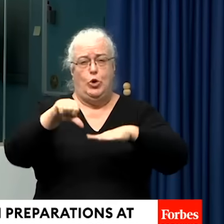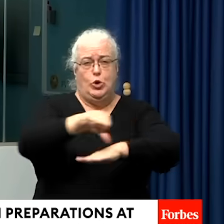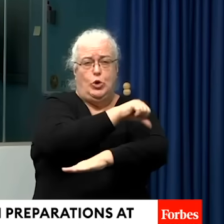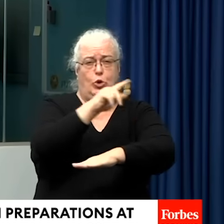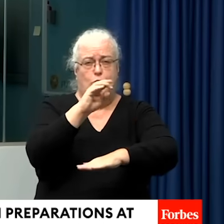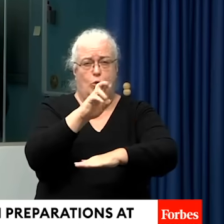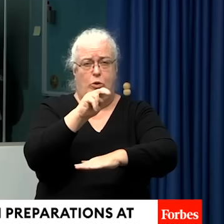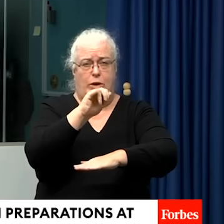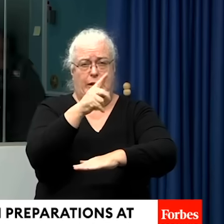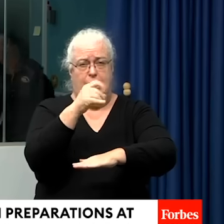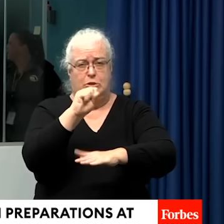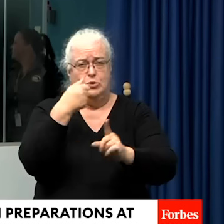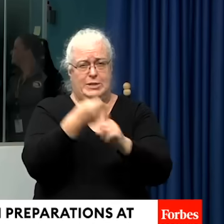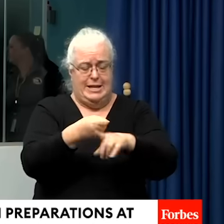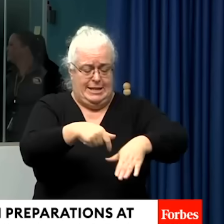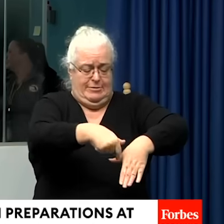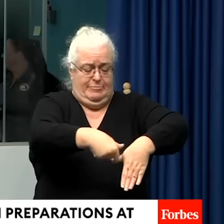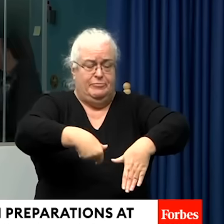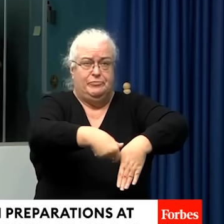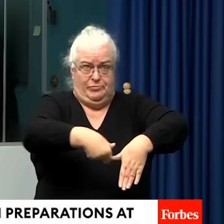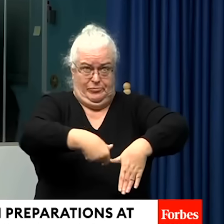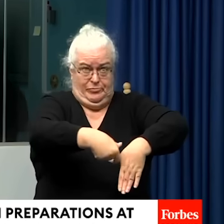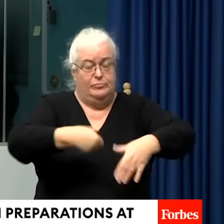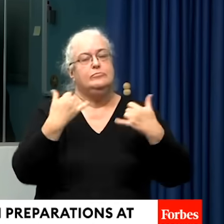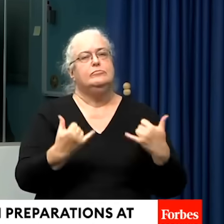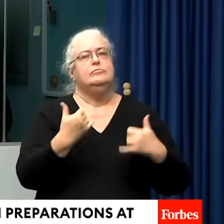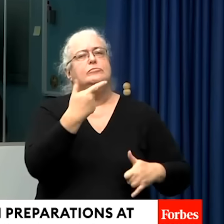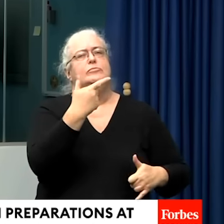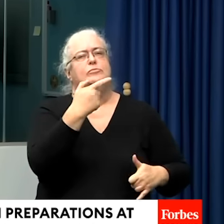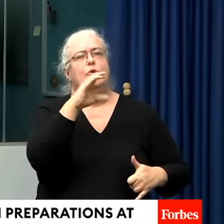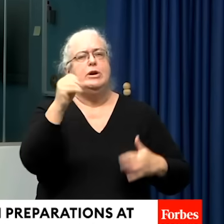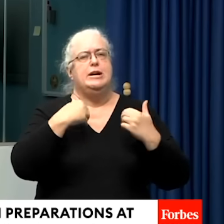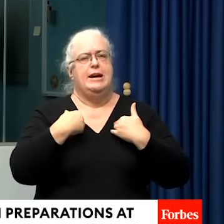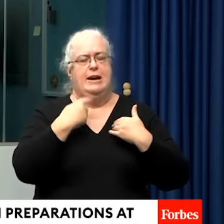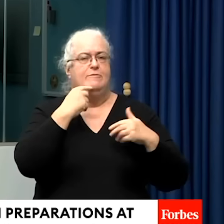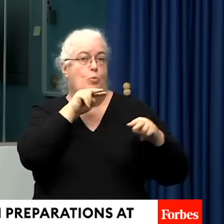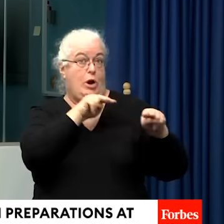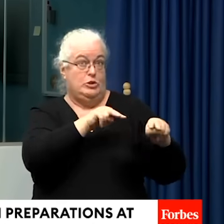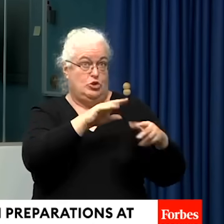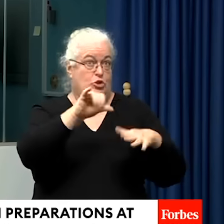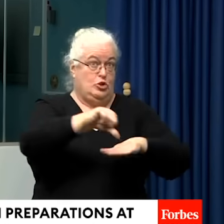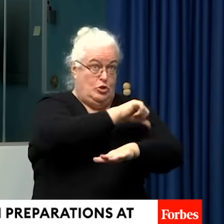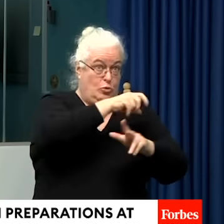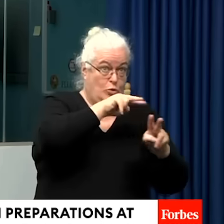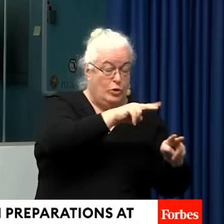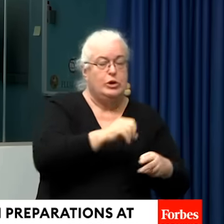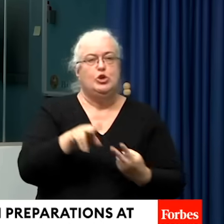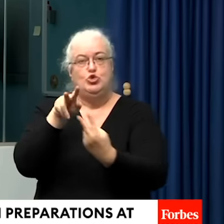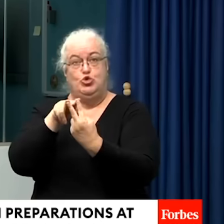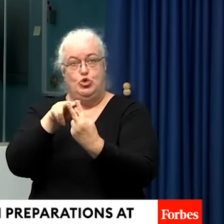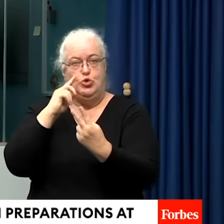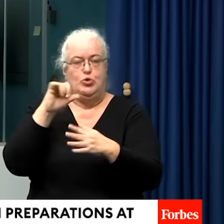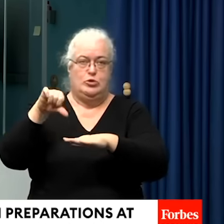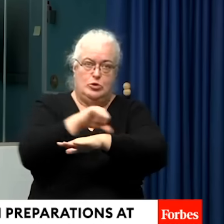touched down in the Panhandle. There are currently 21 counties under a tornado watch and 2 counties under a tornado warning